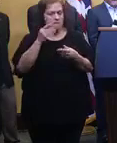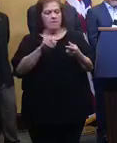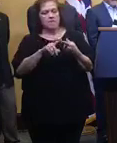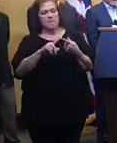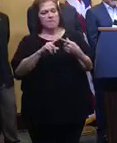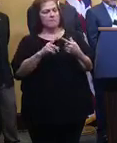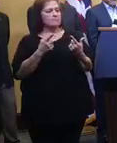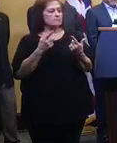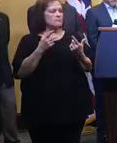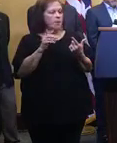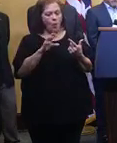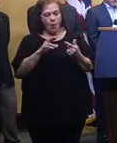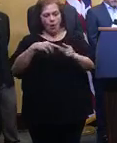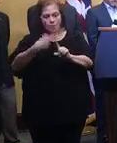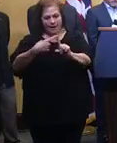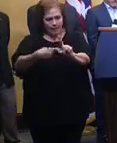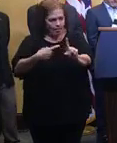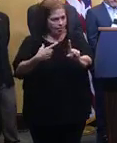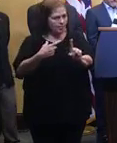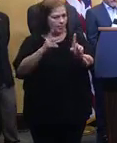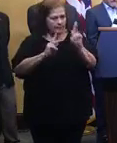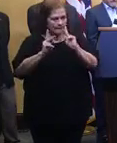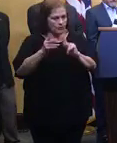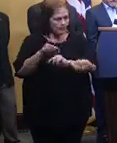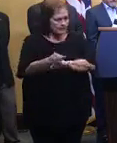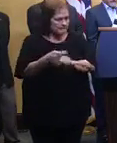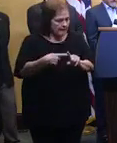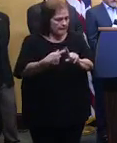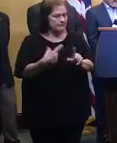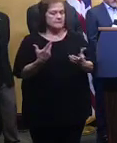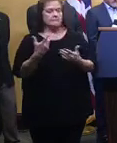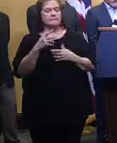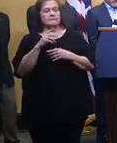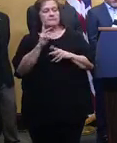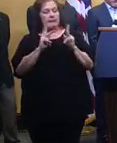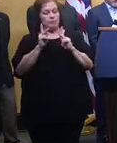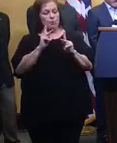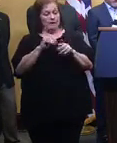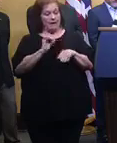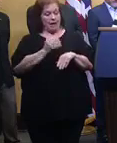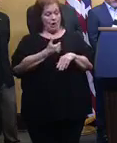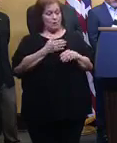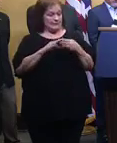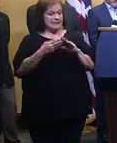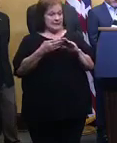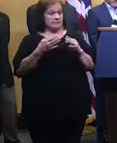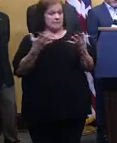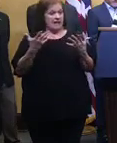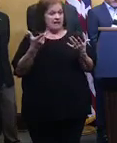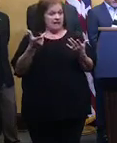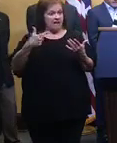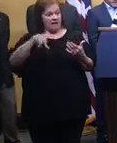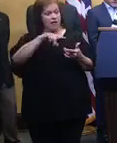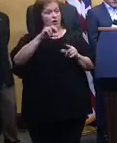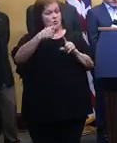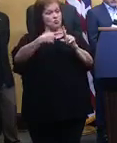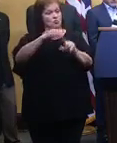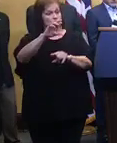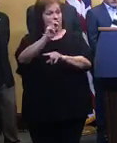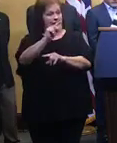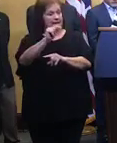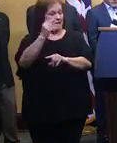Also to our rental community, we still have a majority of our residents in our city who are renters. We know that, yes, they are